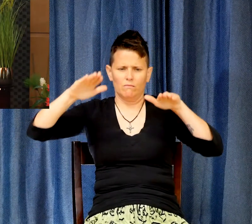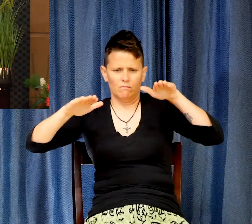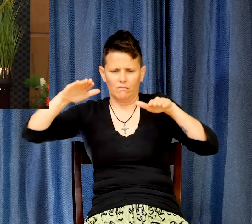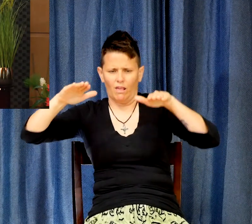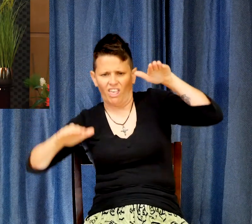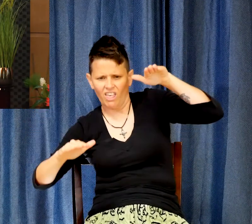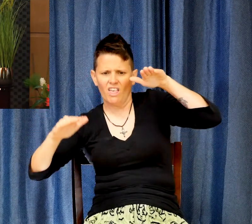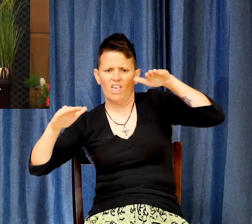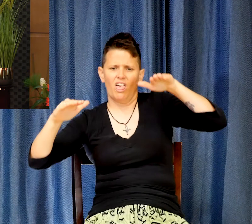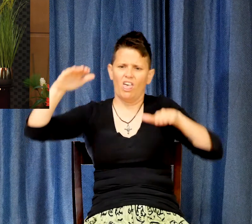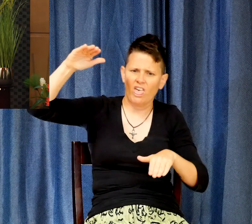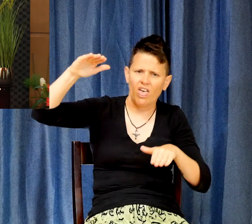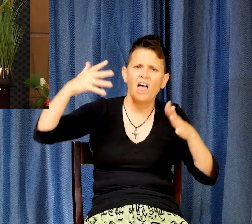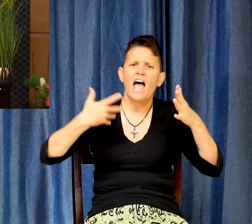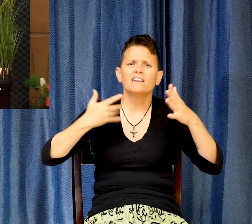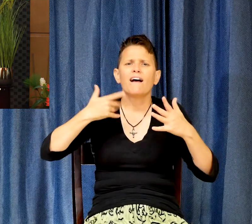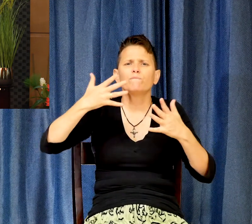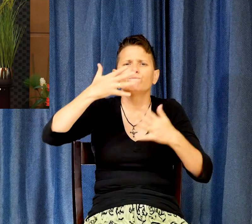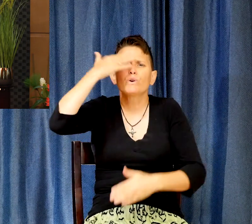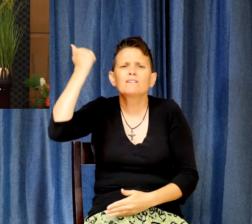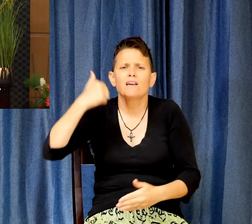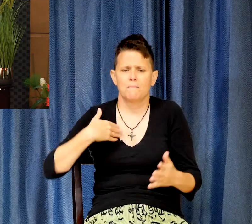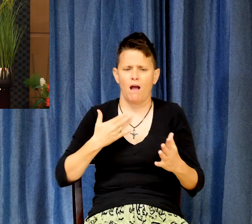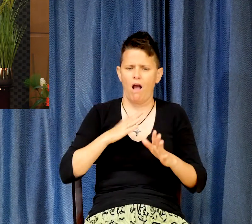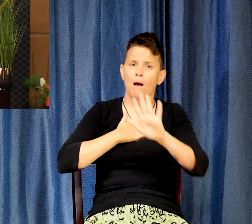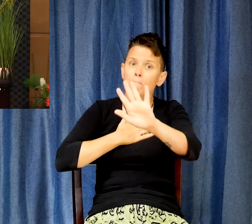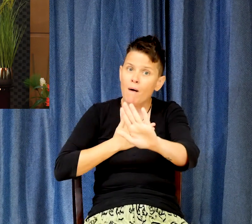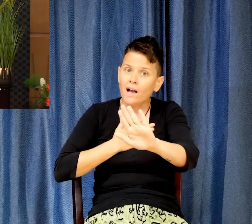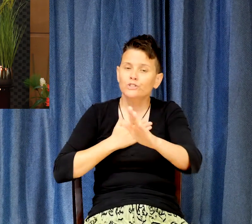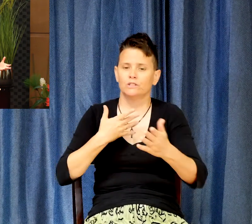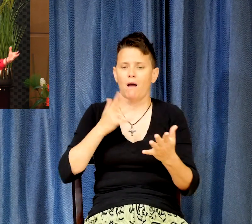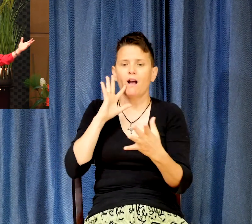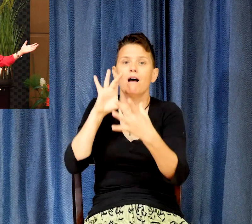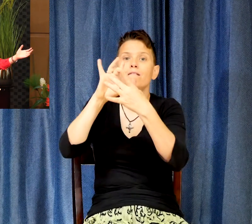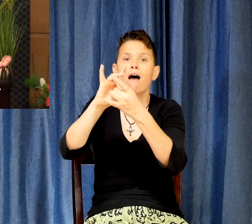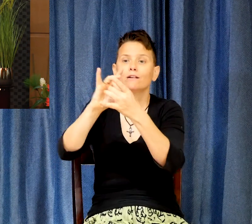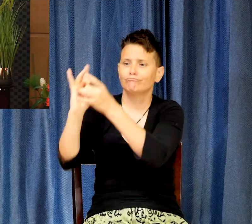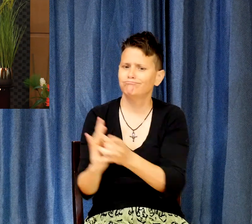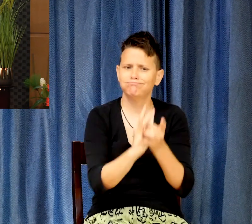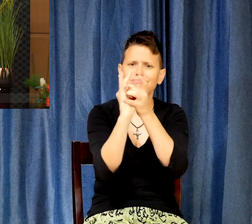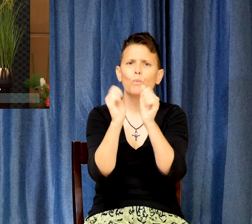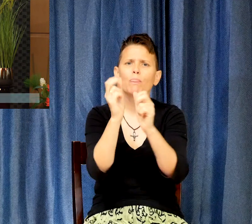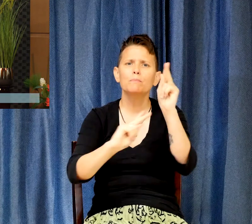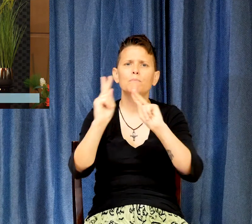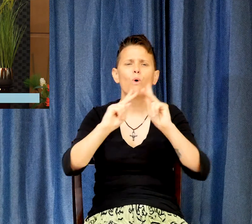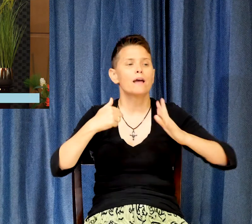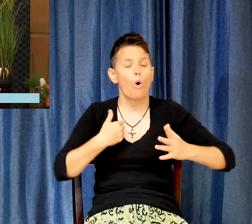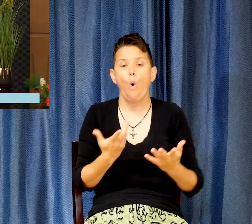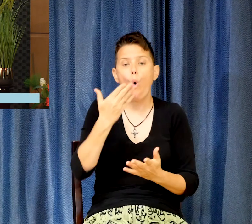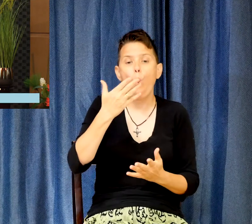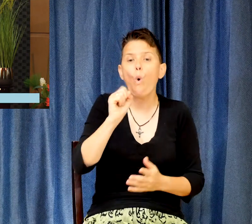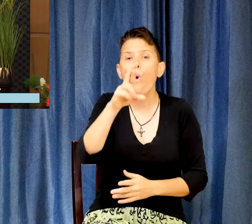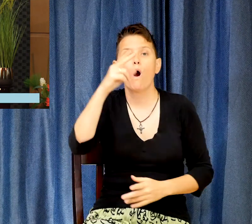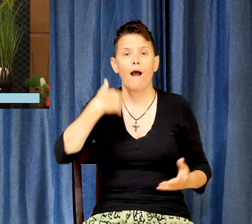compassion and my connection. And if I get stuck in my beingness and just want to sit in my meditation space, in my